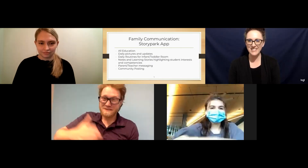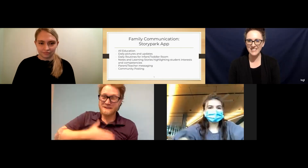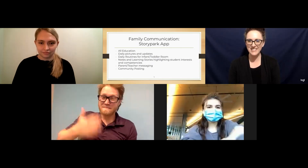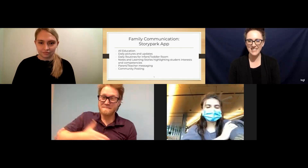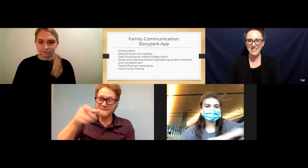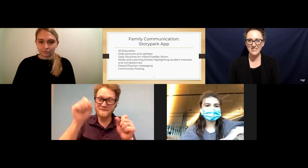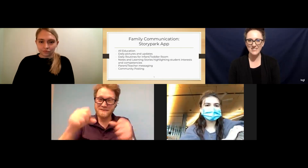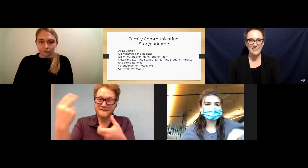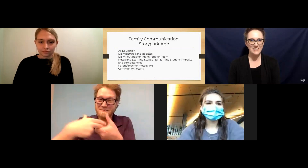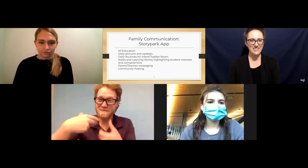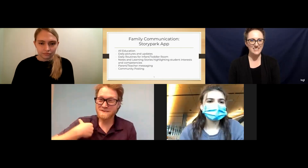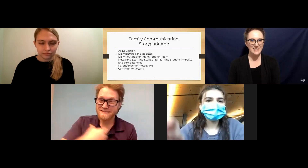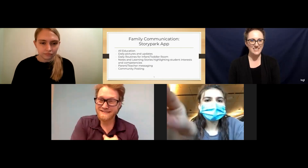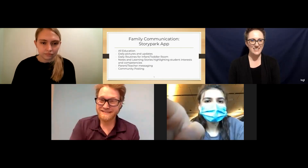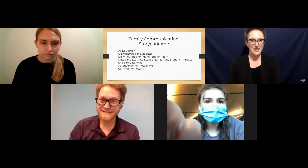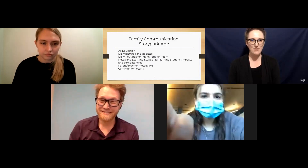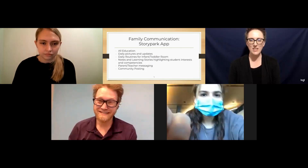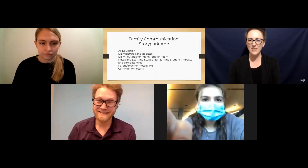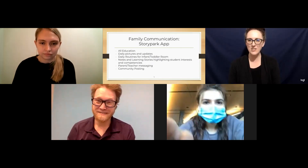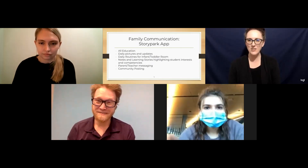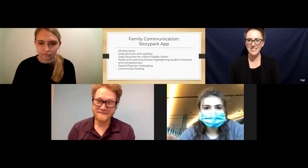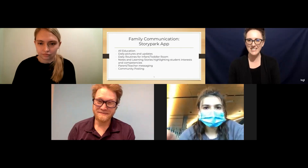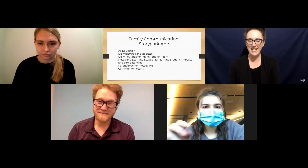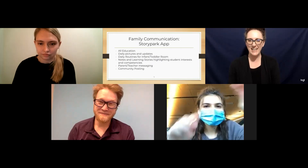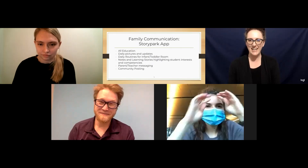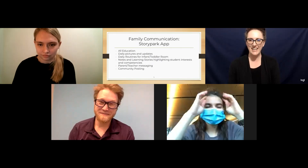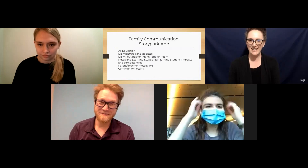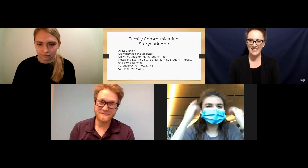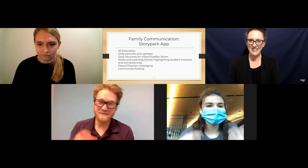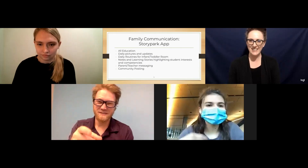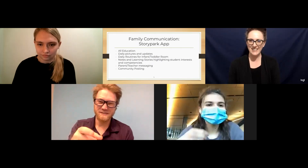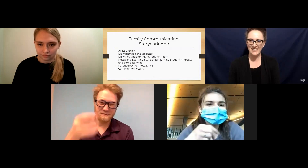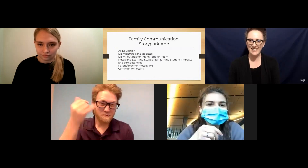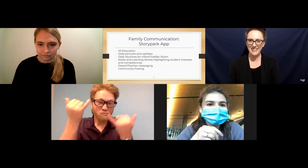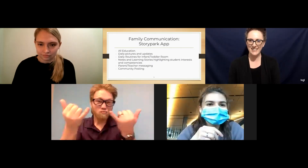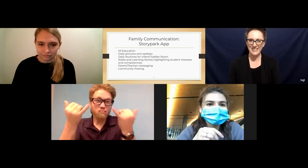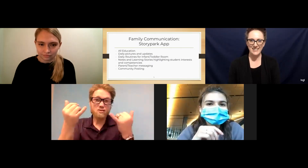Hey, it's good to see you. I'm so glad you could join us tonight.